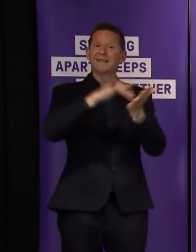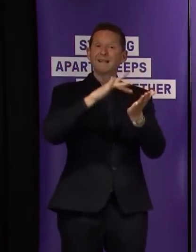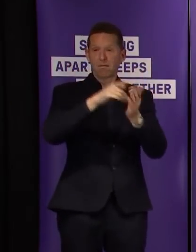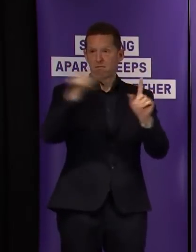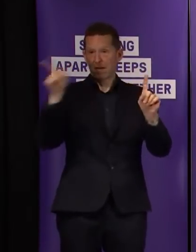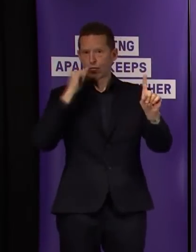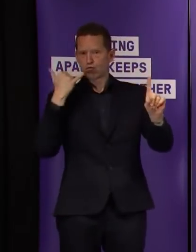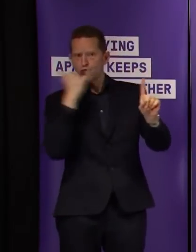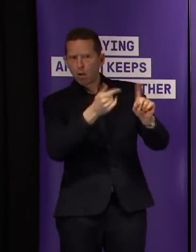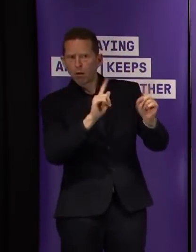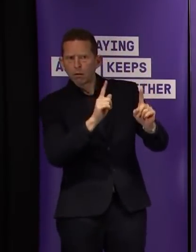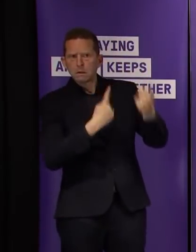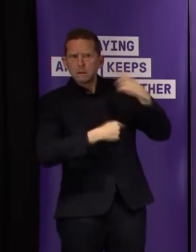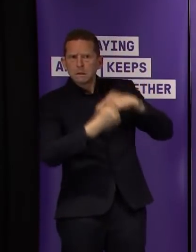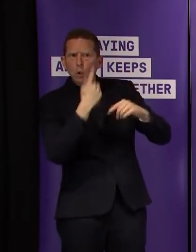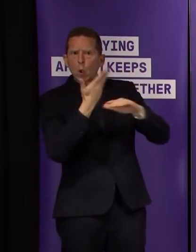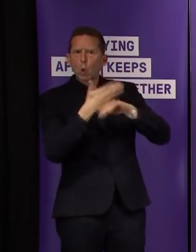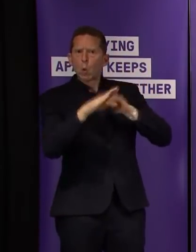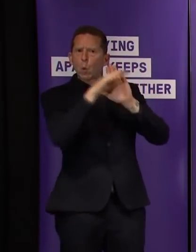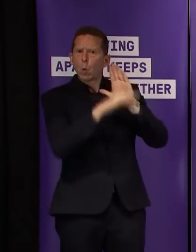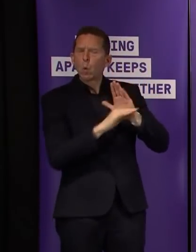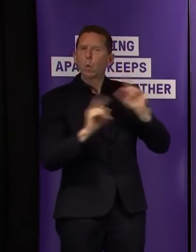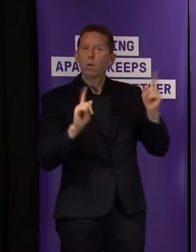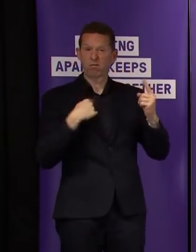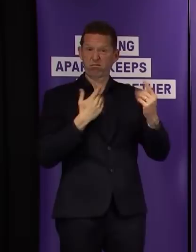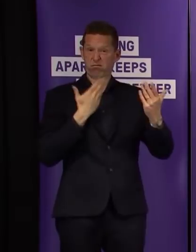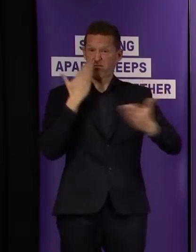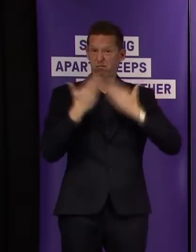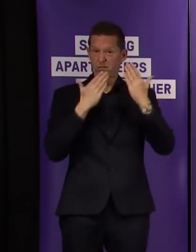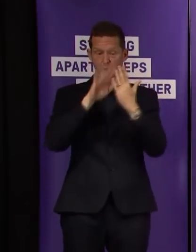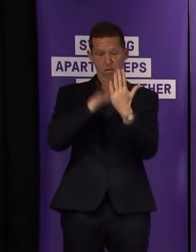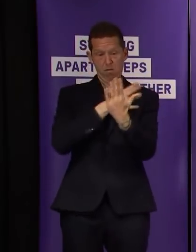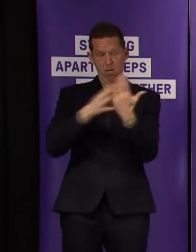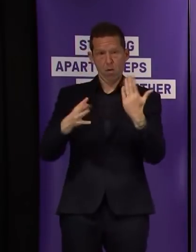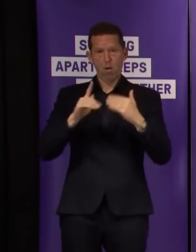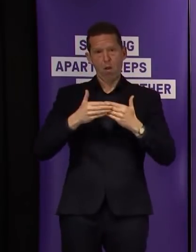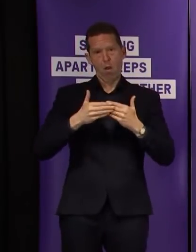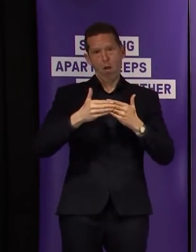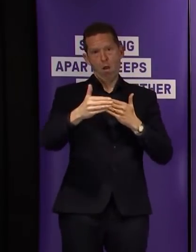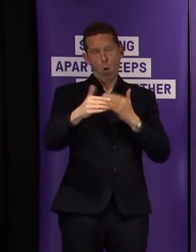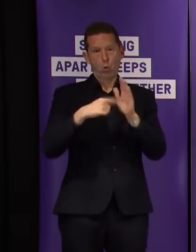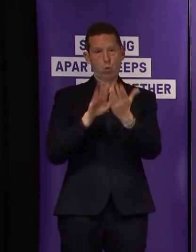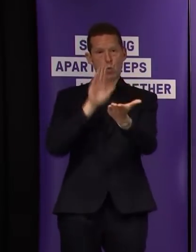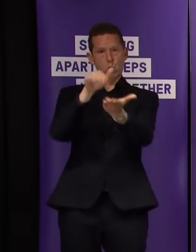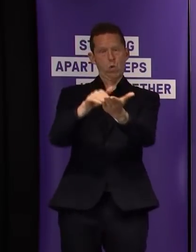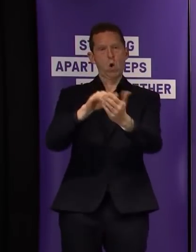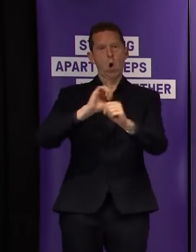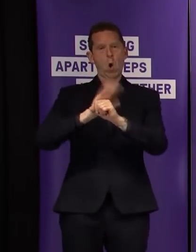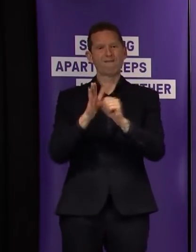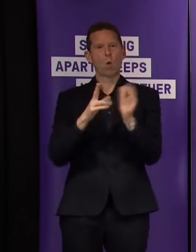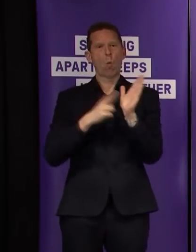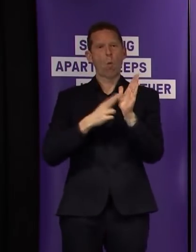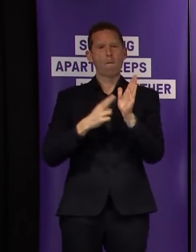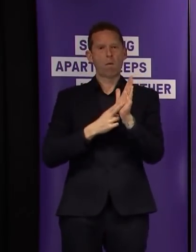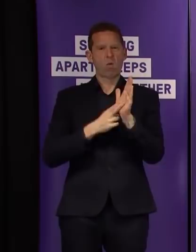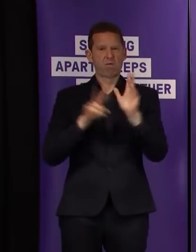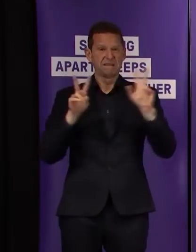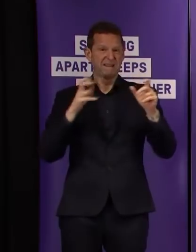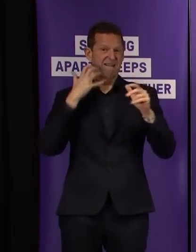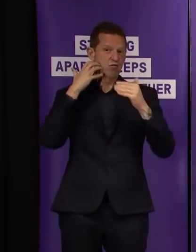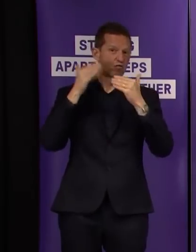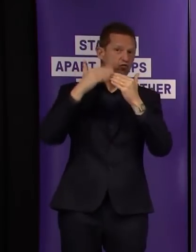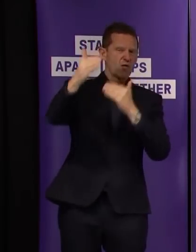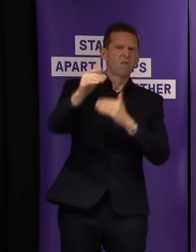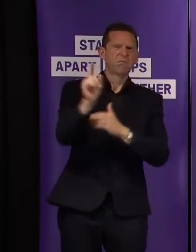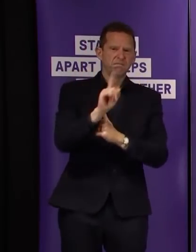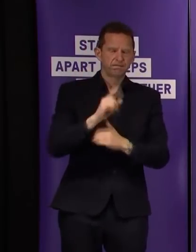but I want to take you through the different steps towards that COVID normal. Just before I do that, can I make a couple of